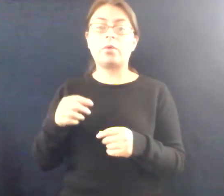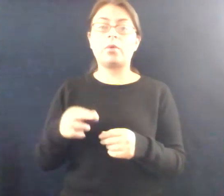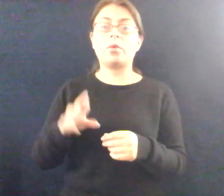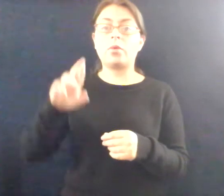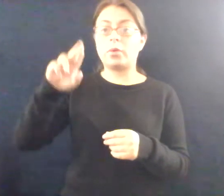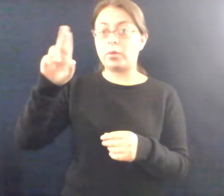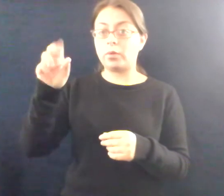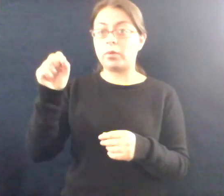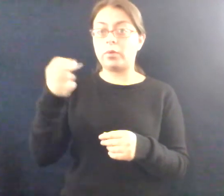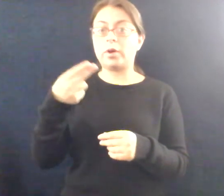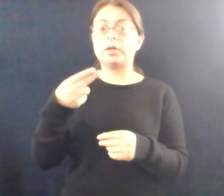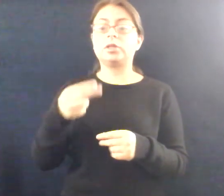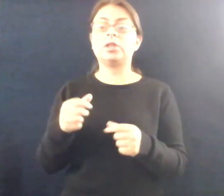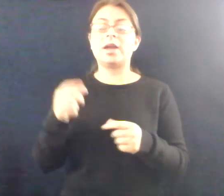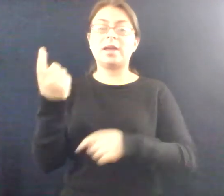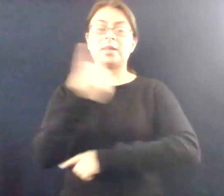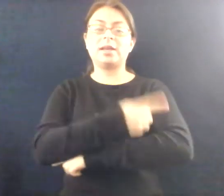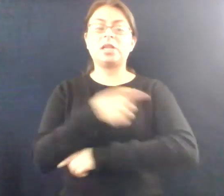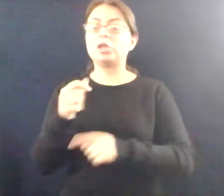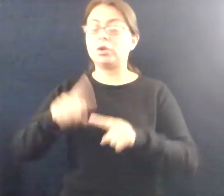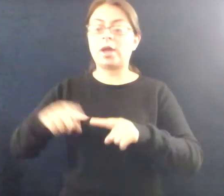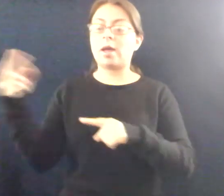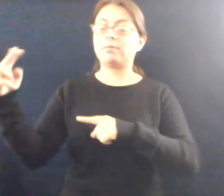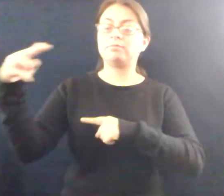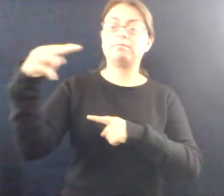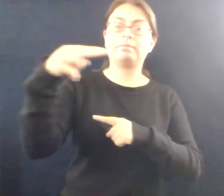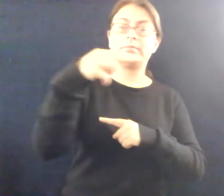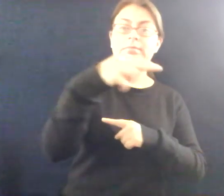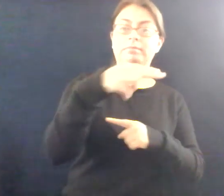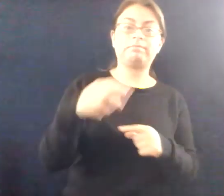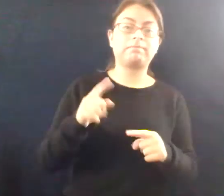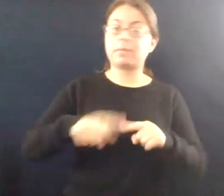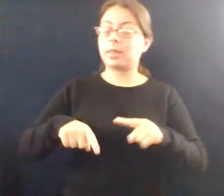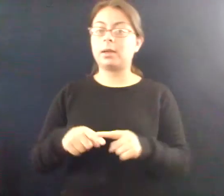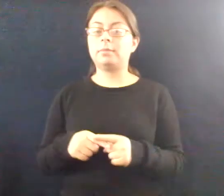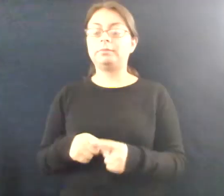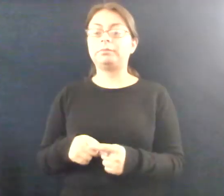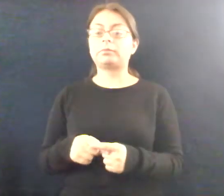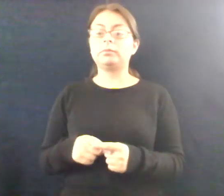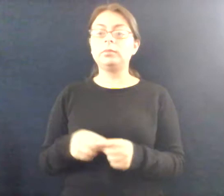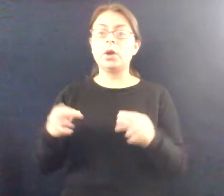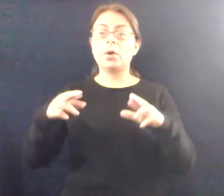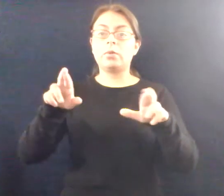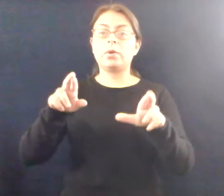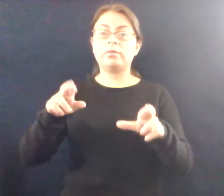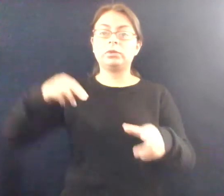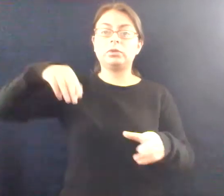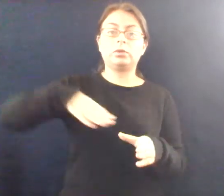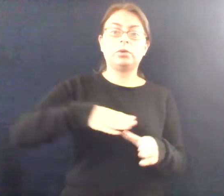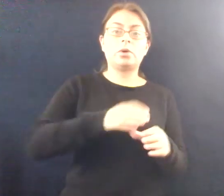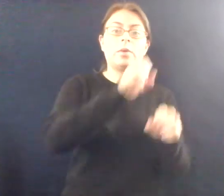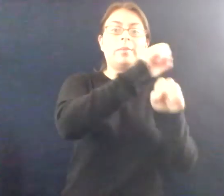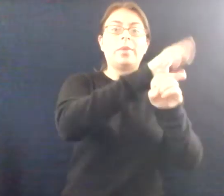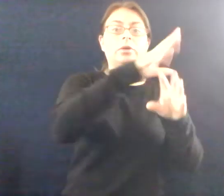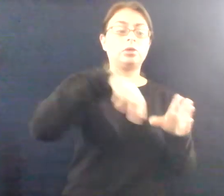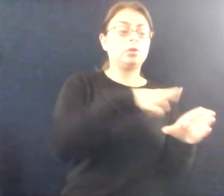Most of the Argonauts hired native guides to take them up rivers, across mountains, and through the